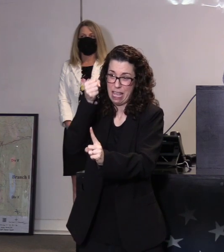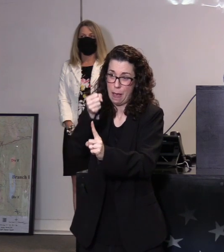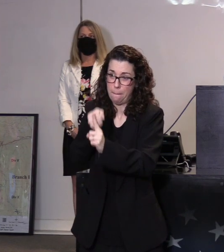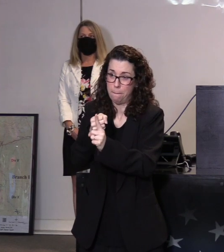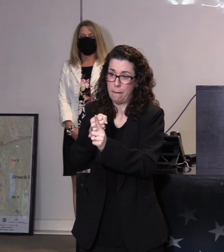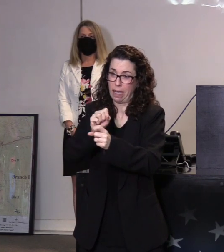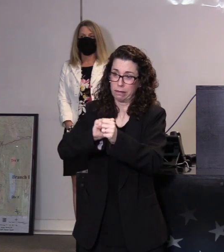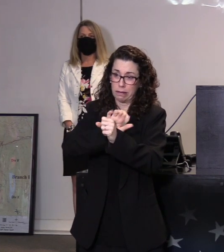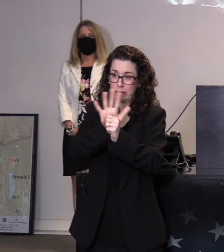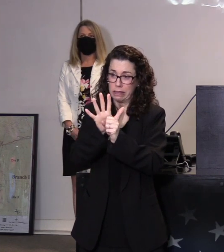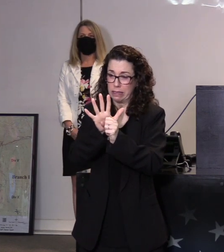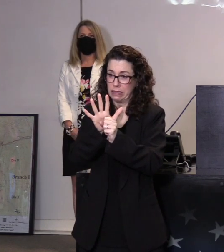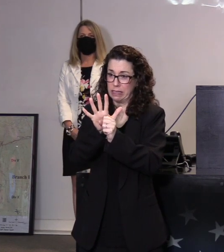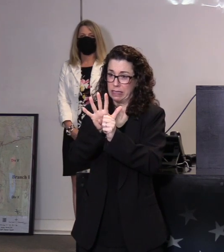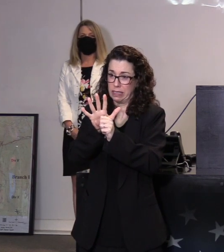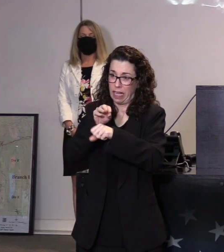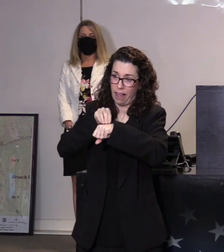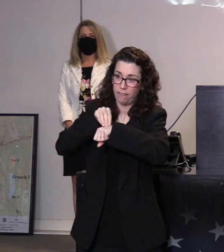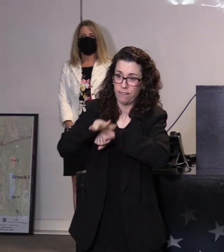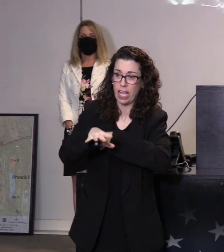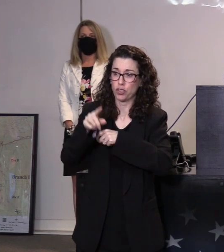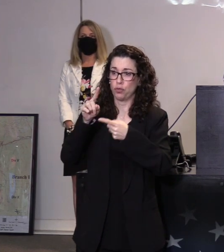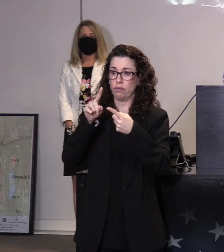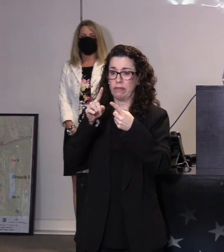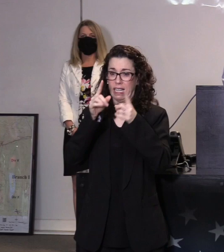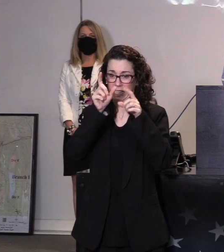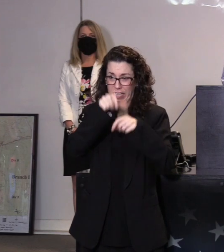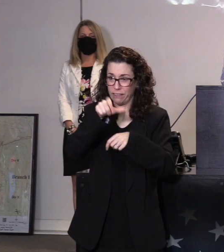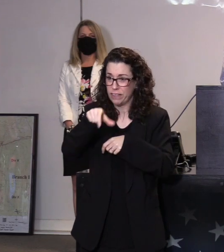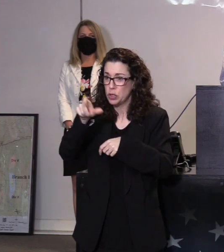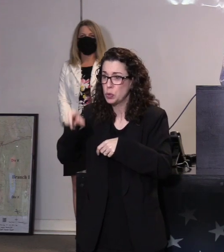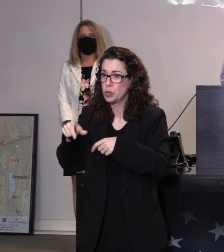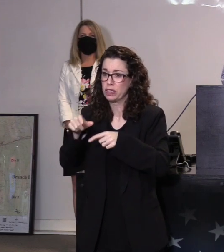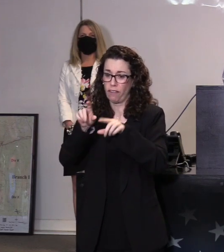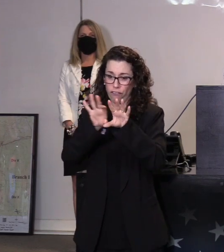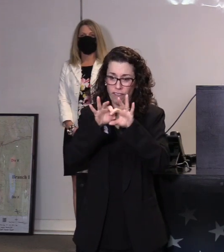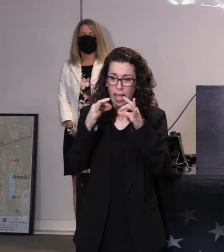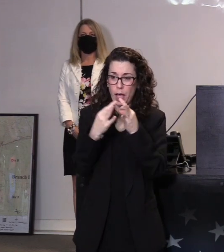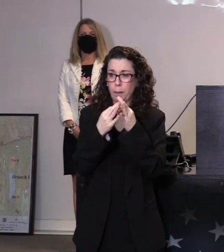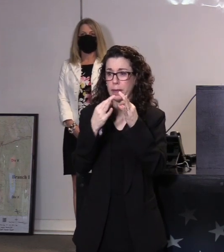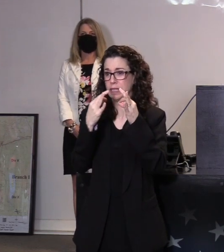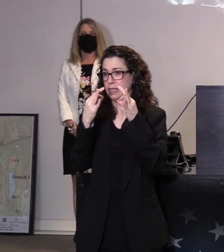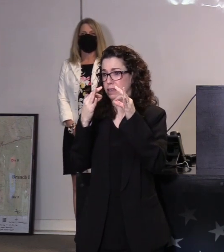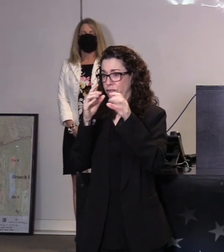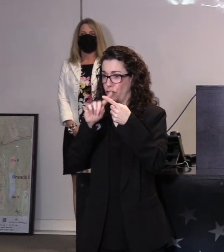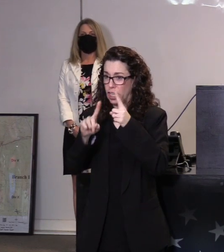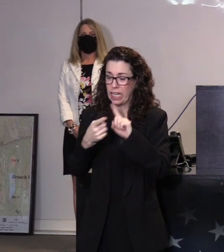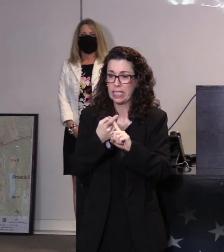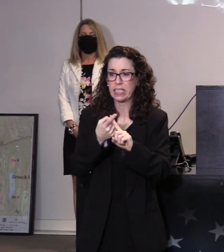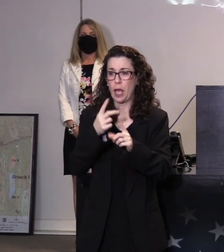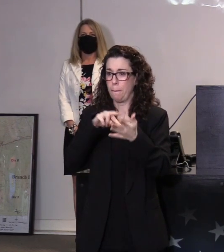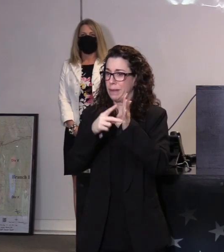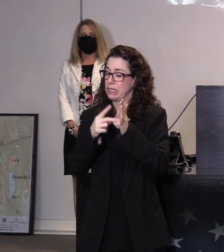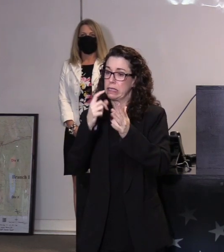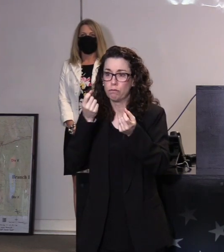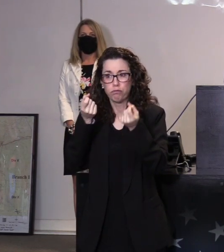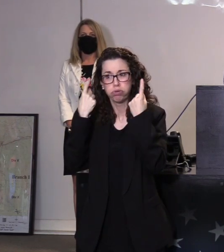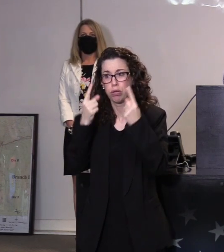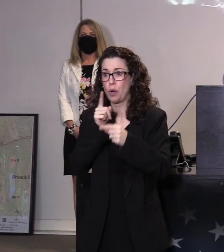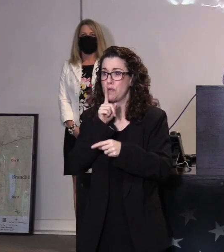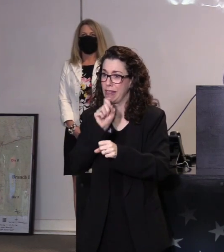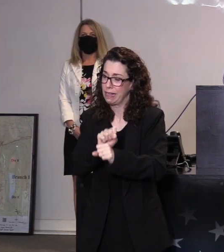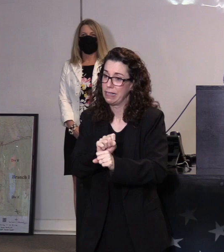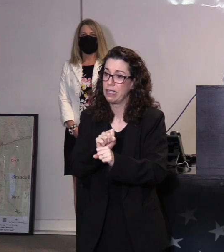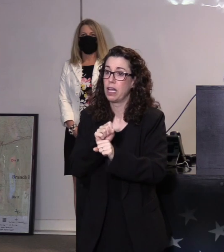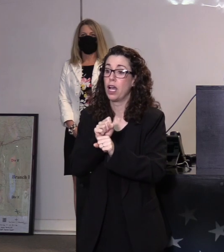can have on businesses, individuals, and families, it's likely impossible to appreciate what it's like. For